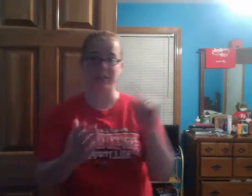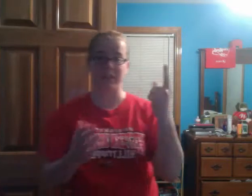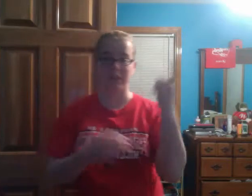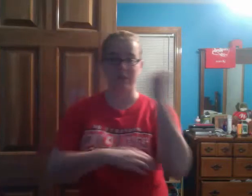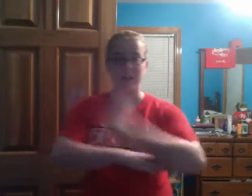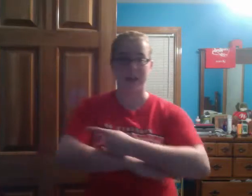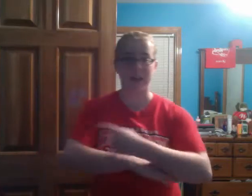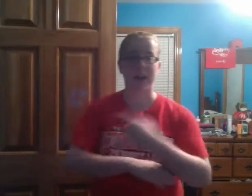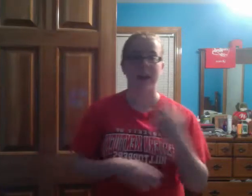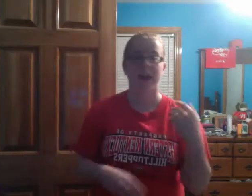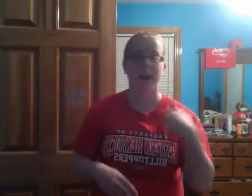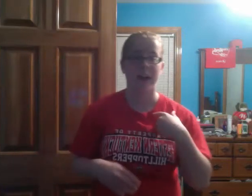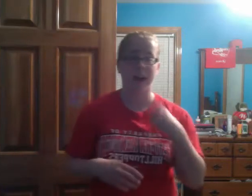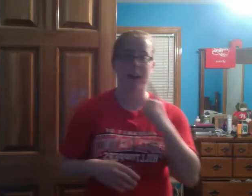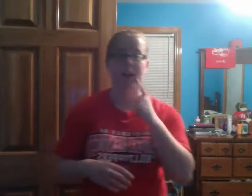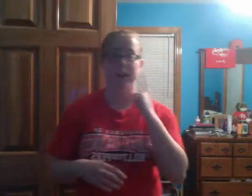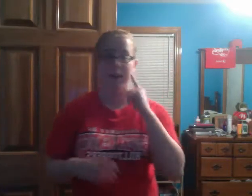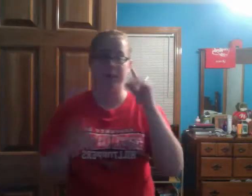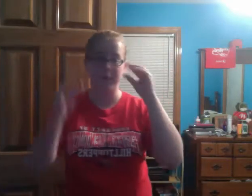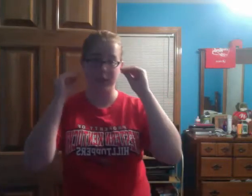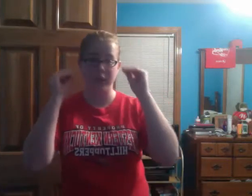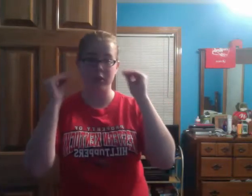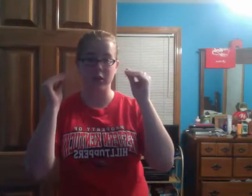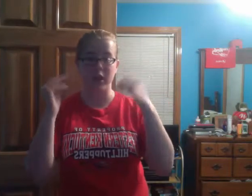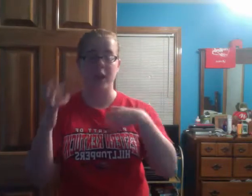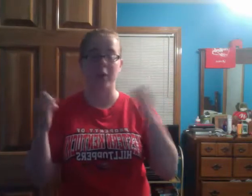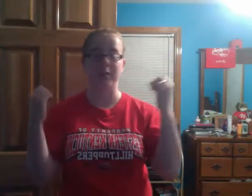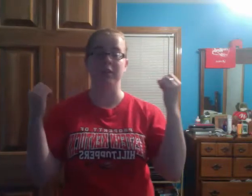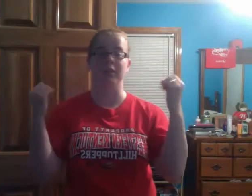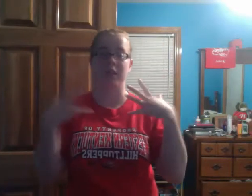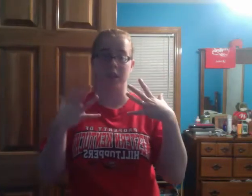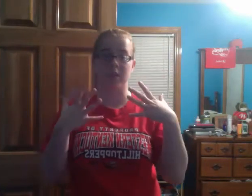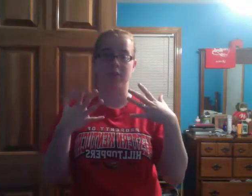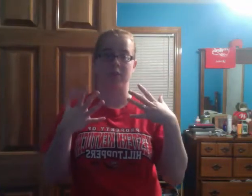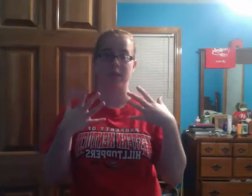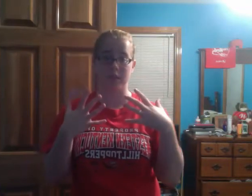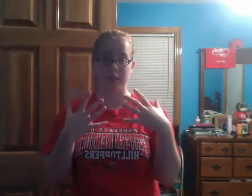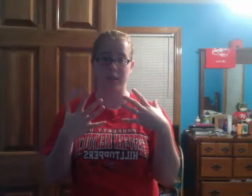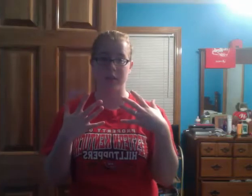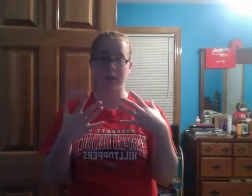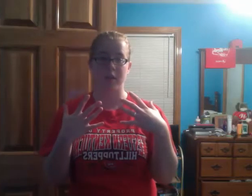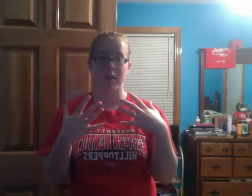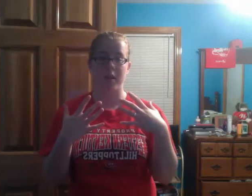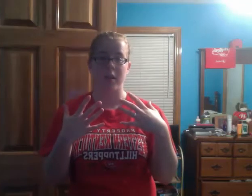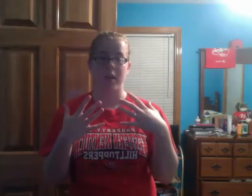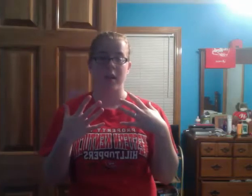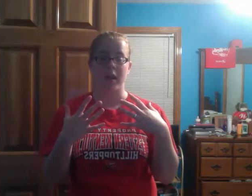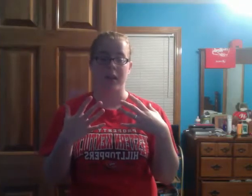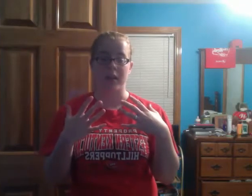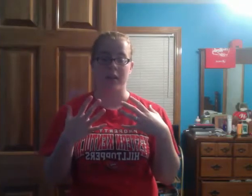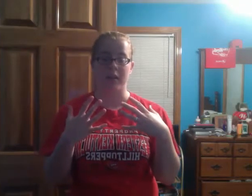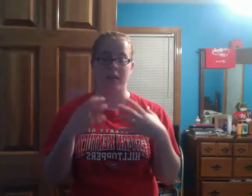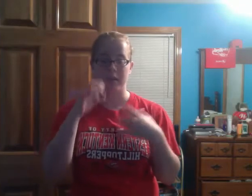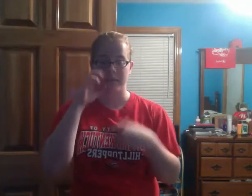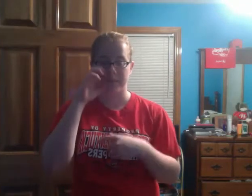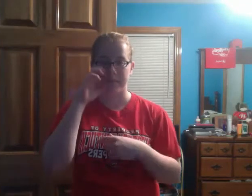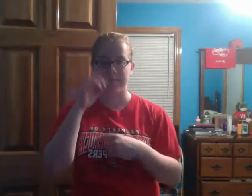first day and I had a deaf teacher, I would have been scared to death. And